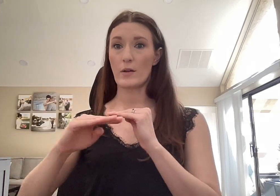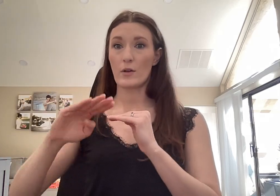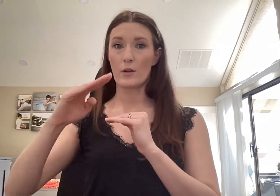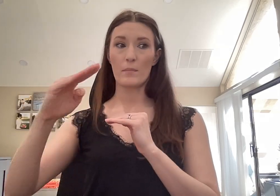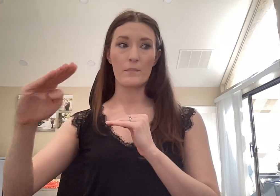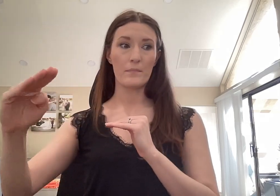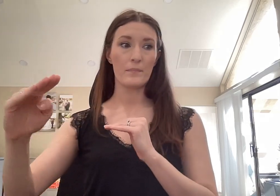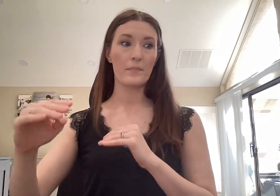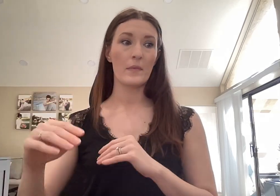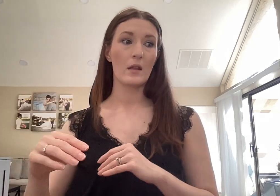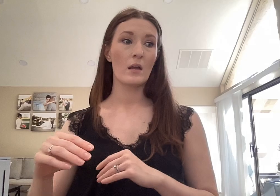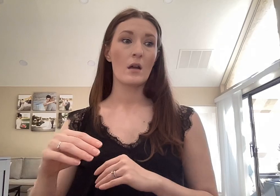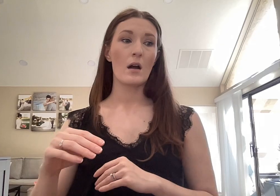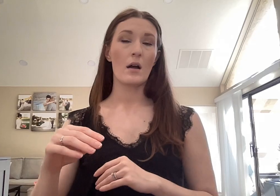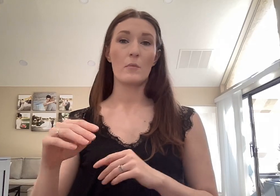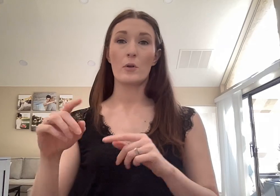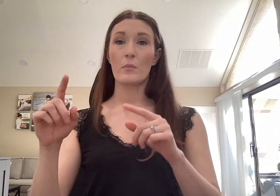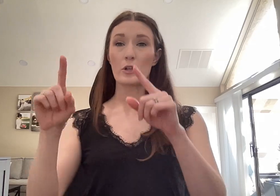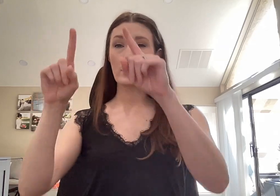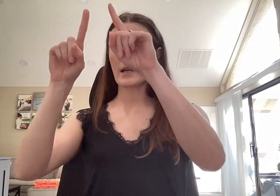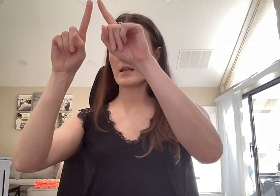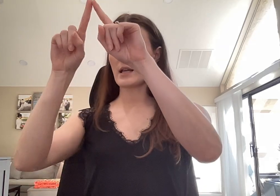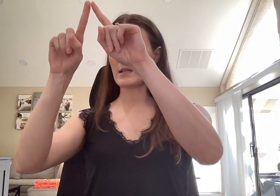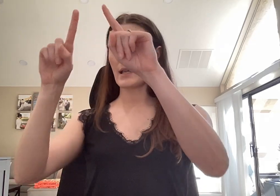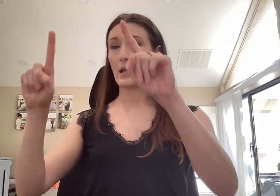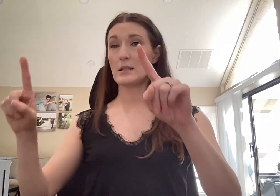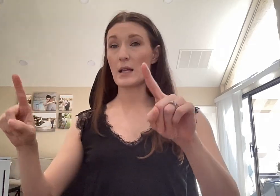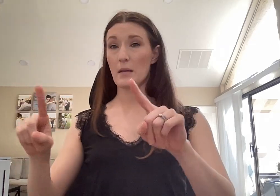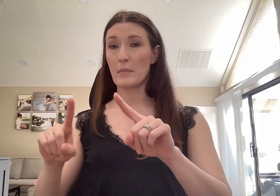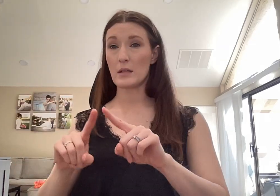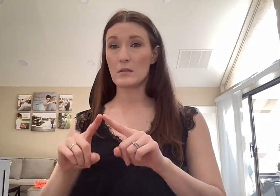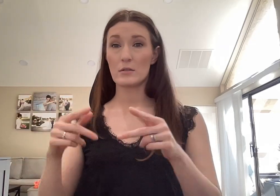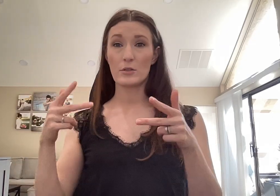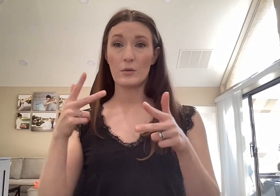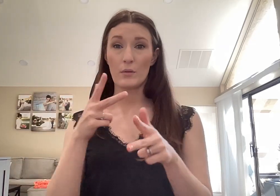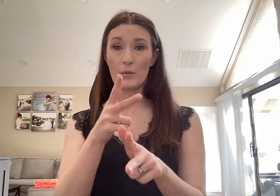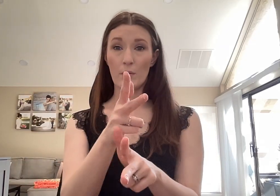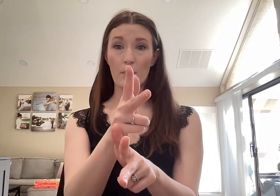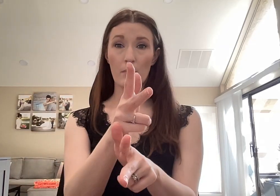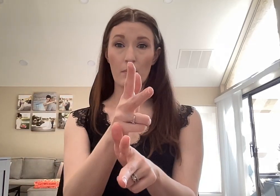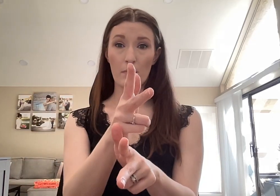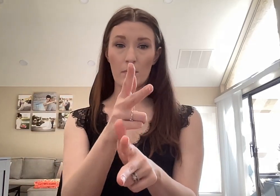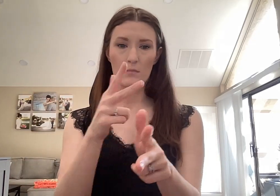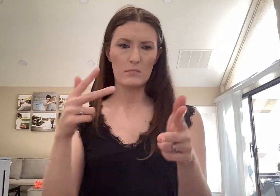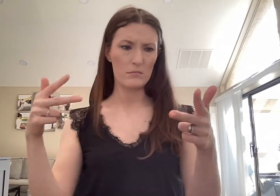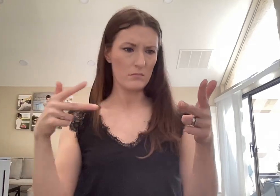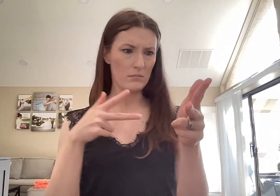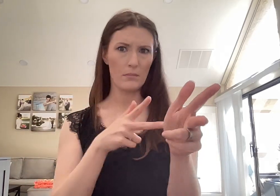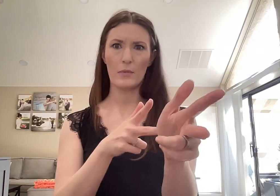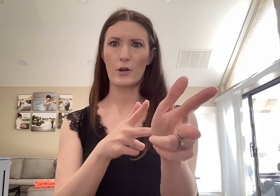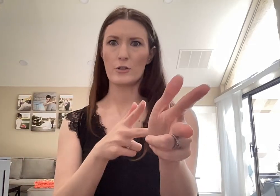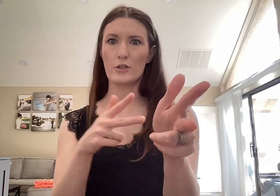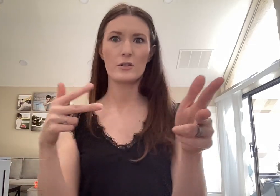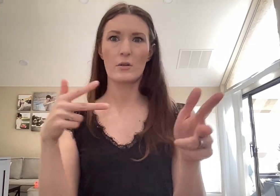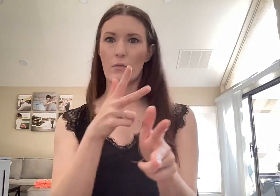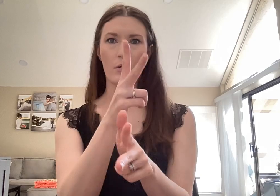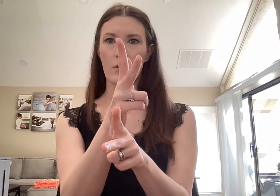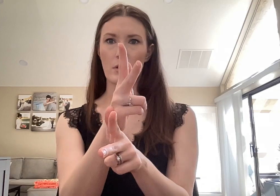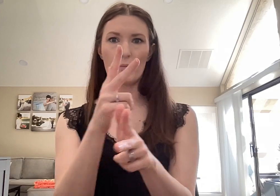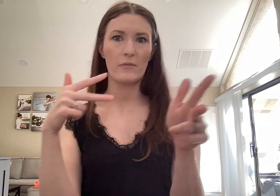curb. Your merge sign is a diamond to merge. Don't go on top of each